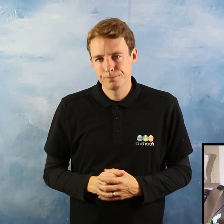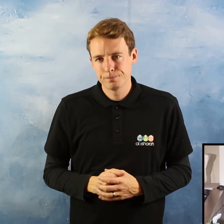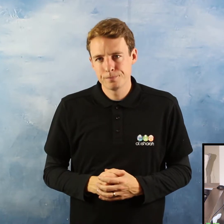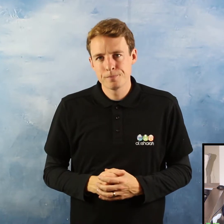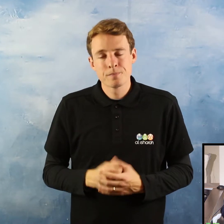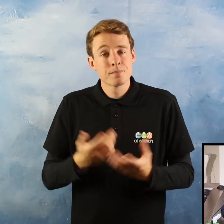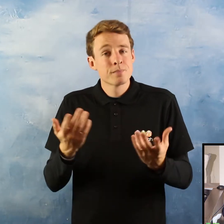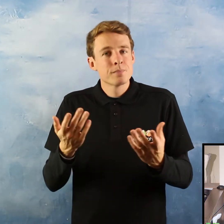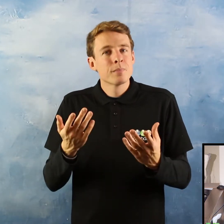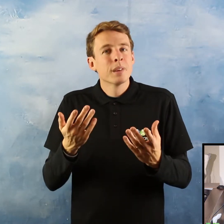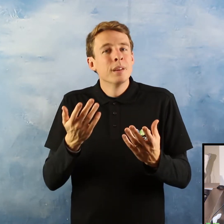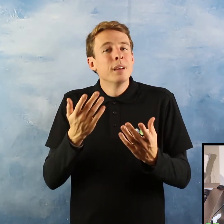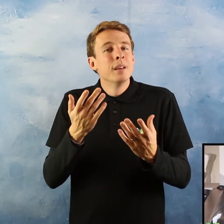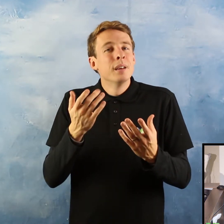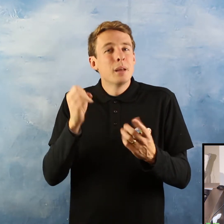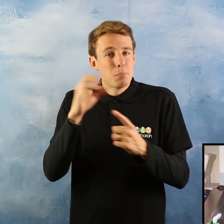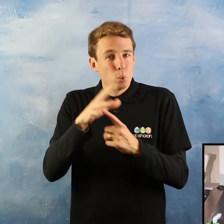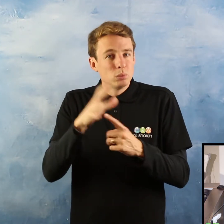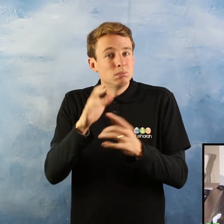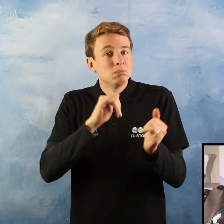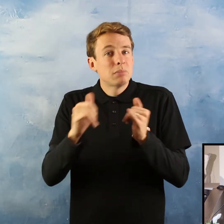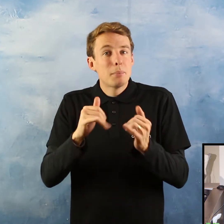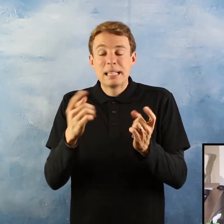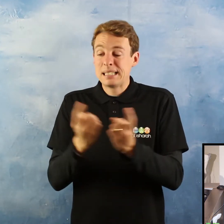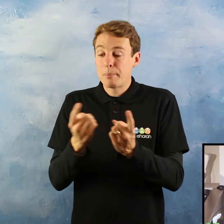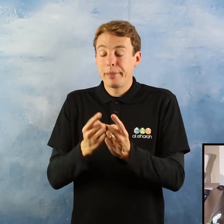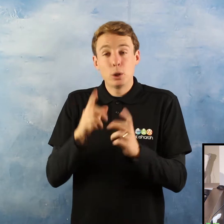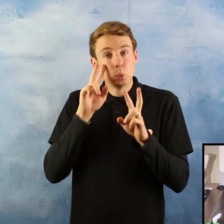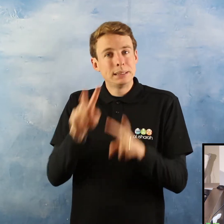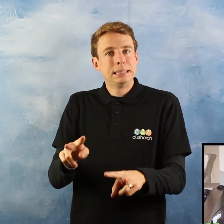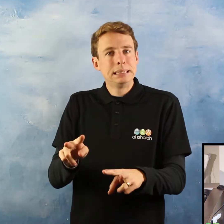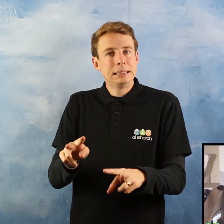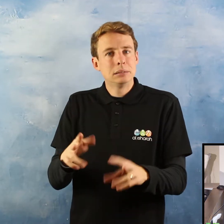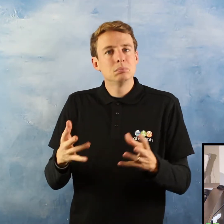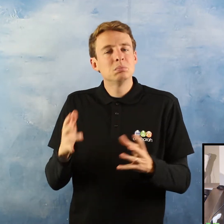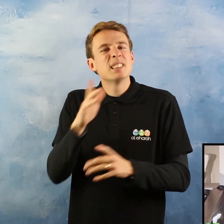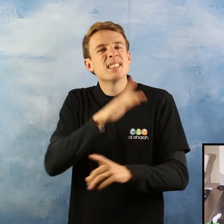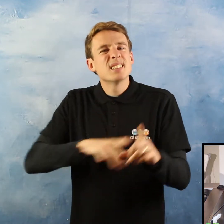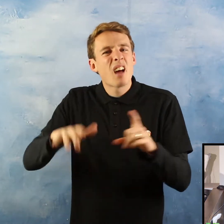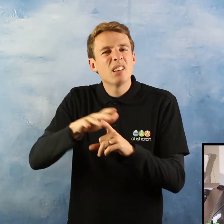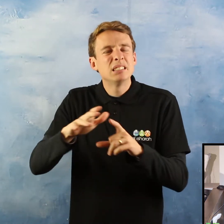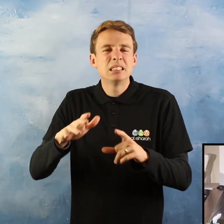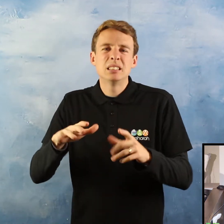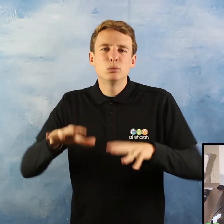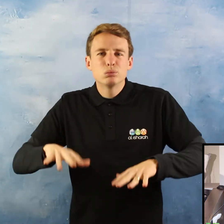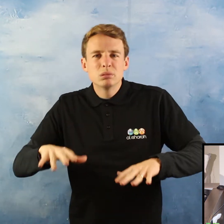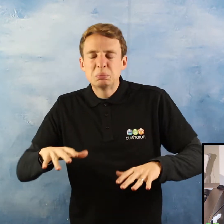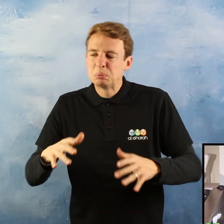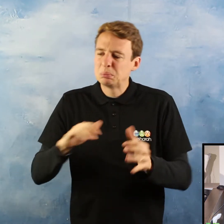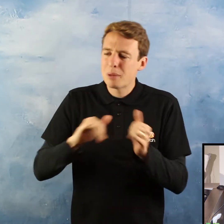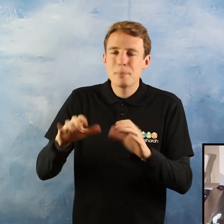questionable is, or something we see happen in the society, that some